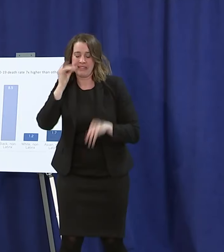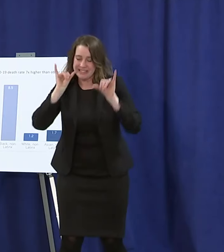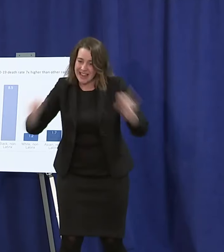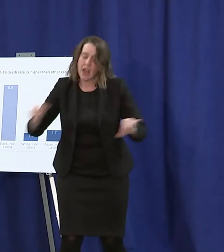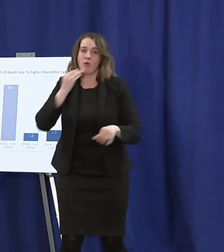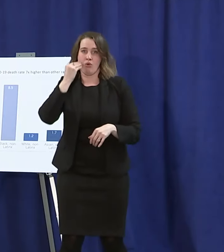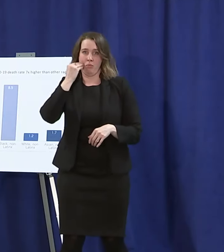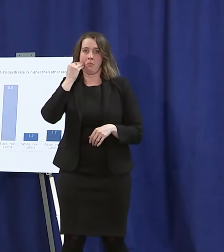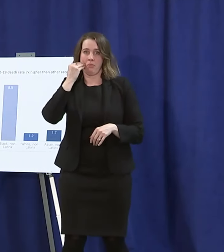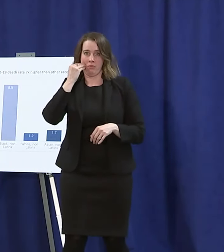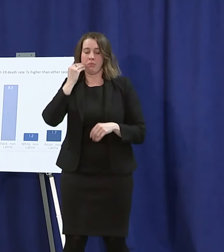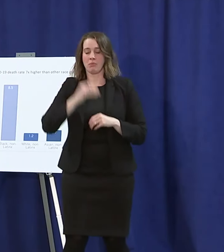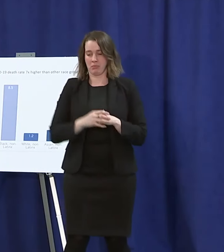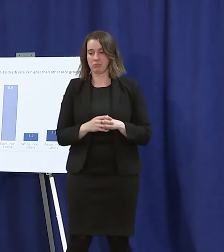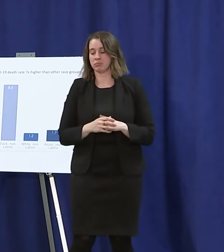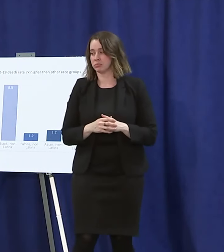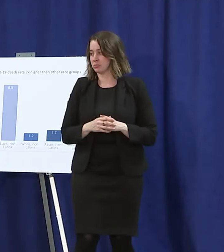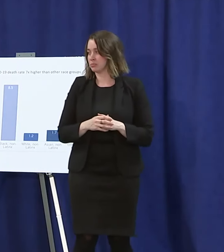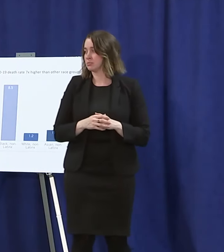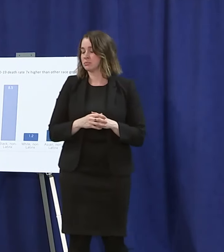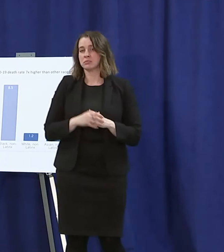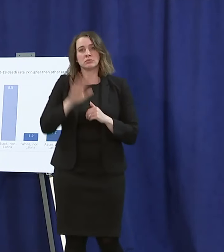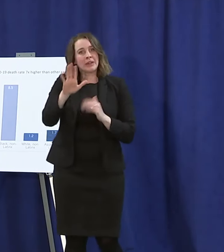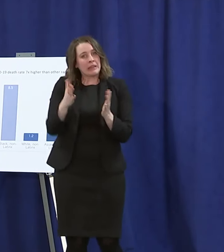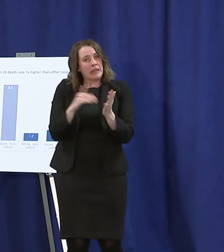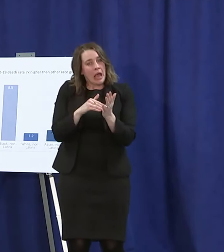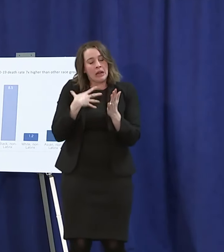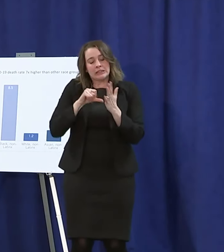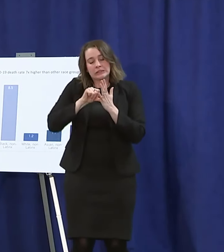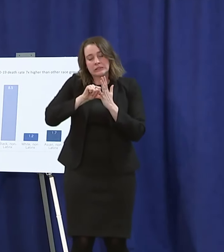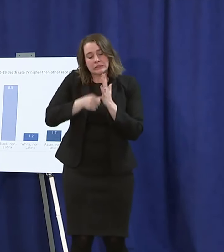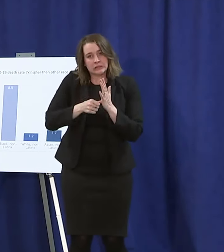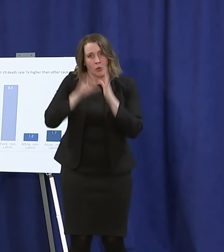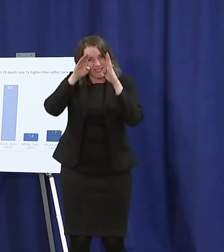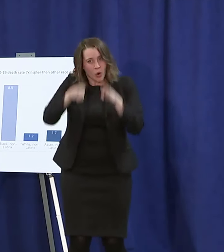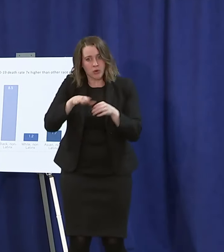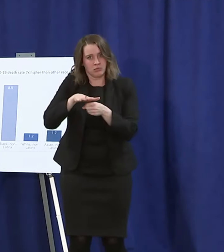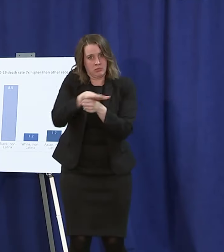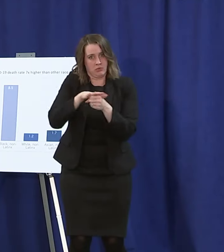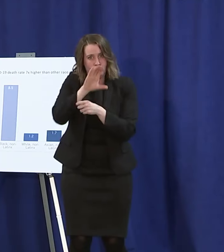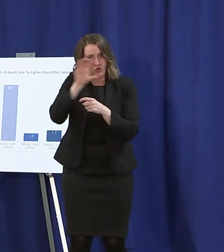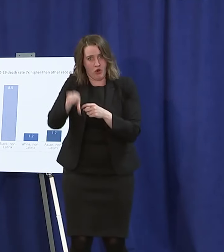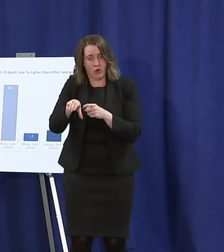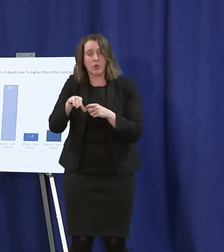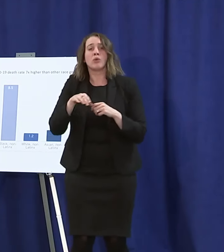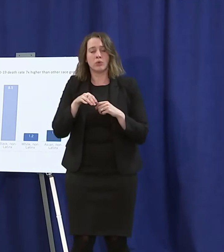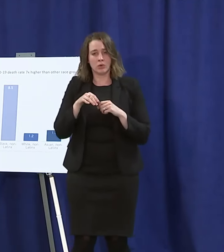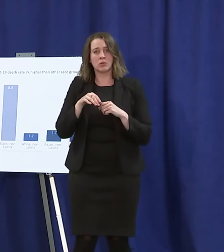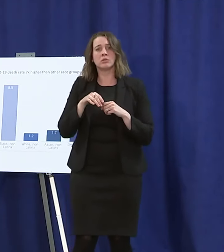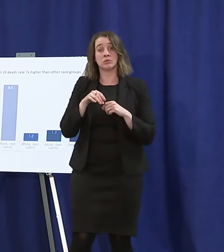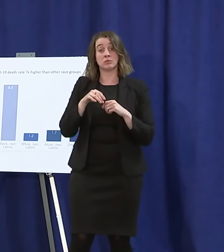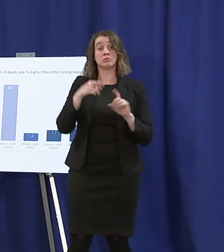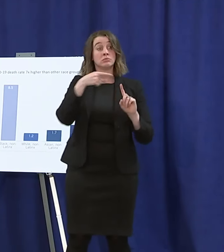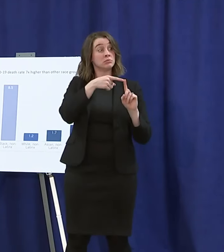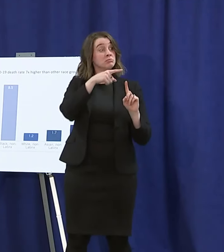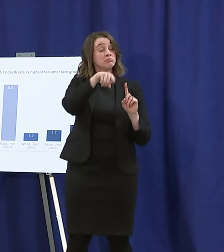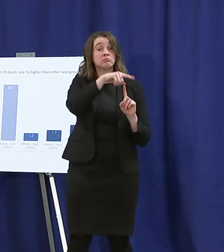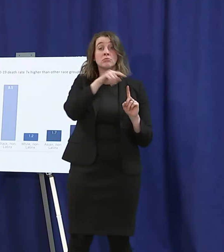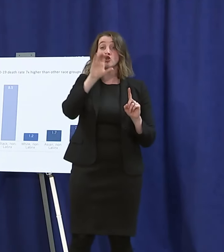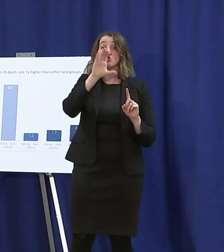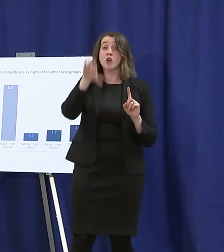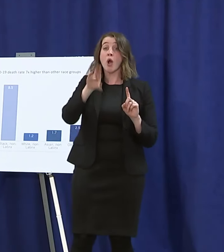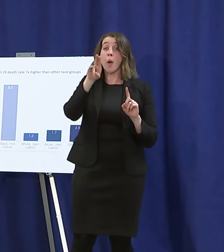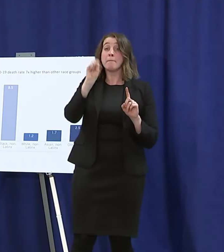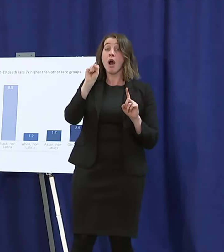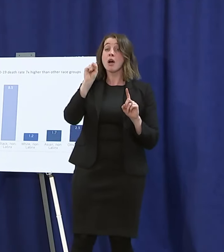This will include, in a, again, hyper-local matter, make sure that we're increasing our surveillance of CTA bus routes across